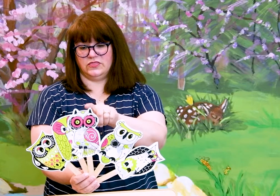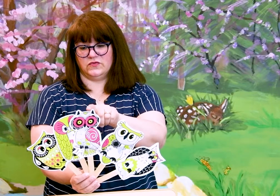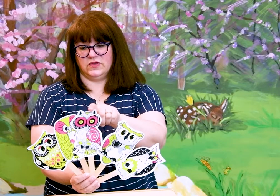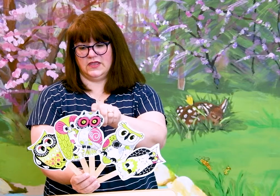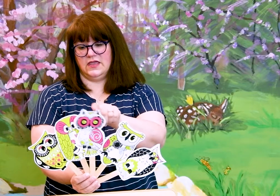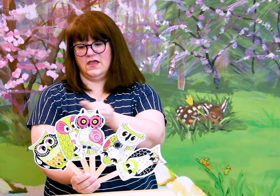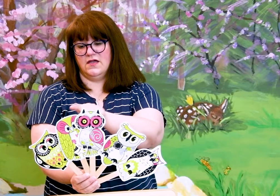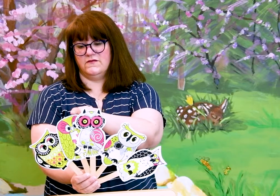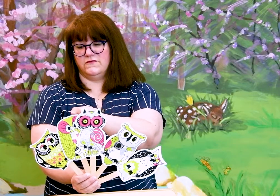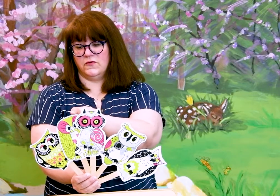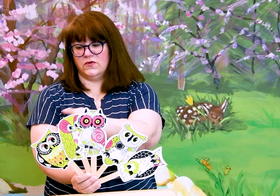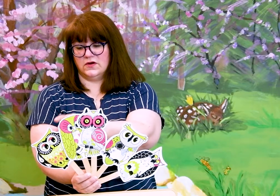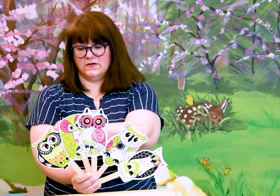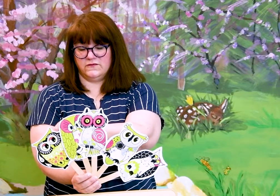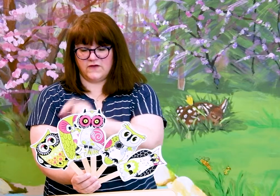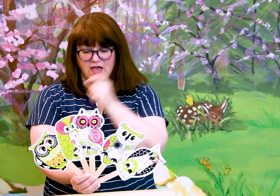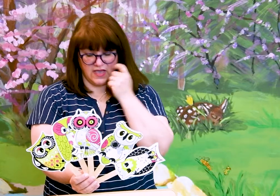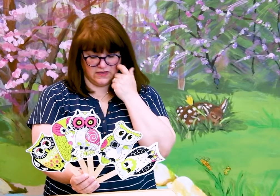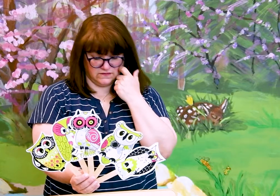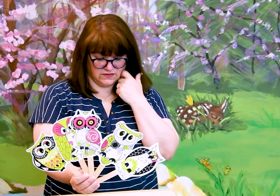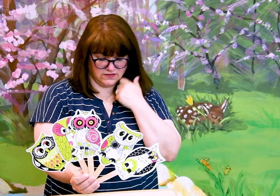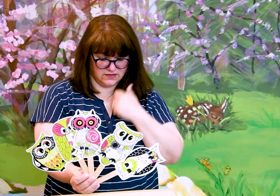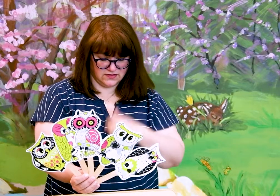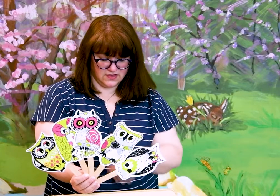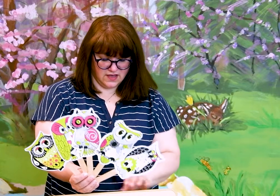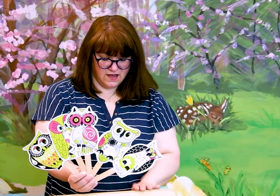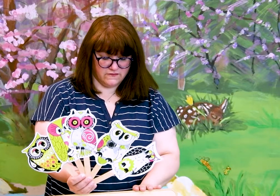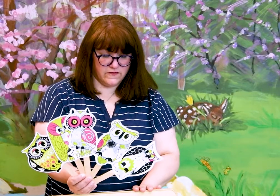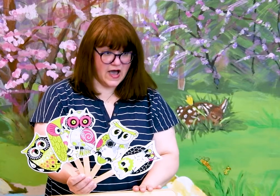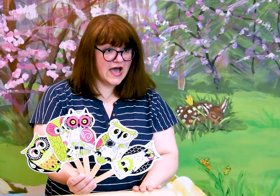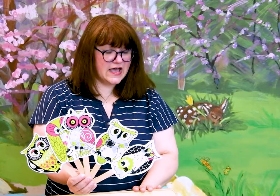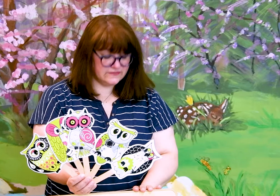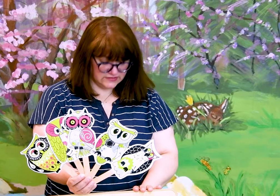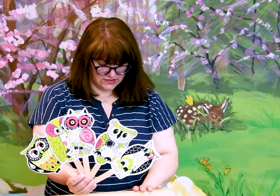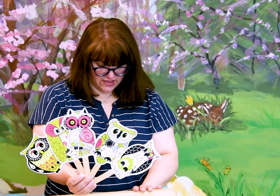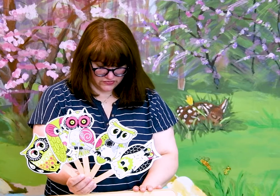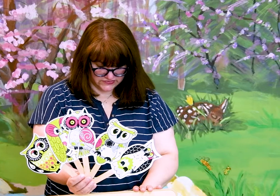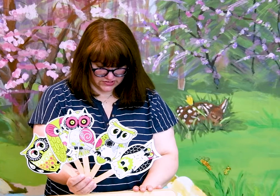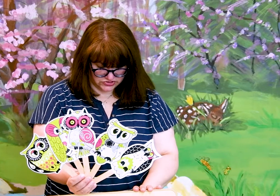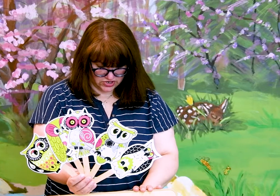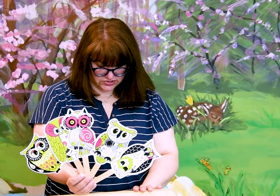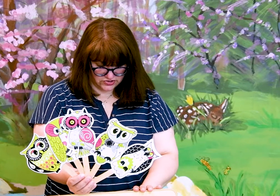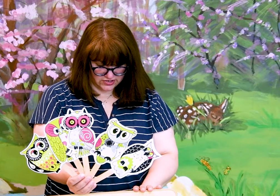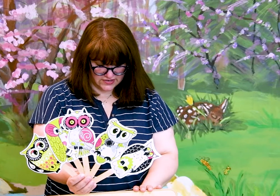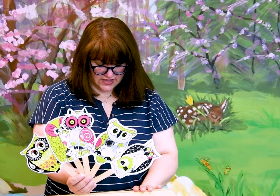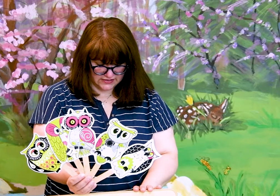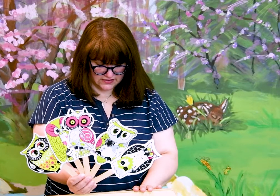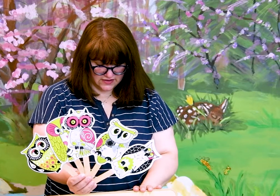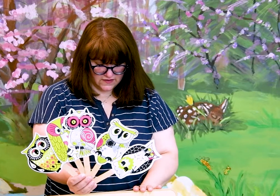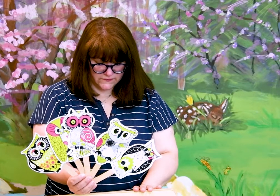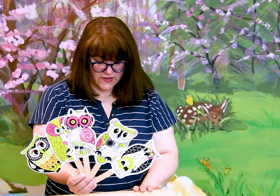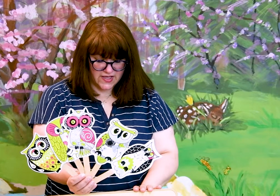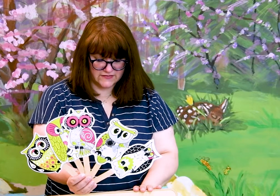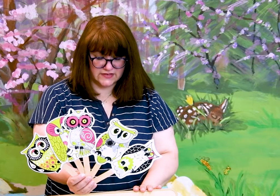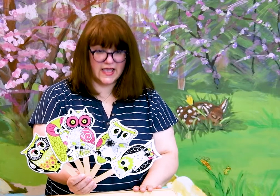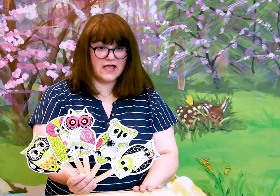three, four, five. Five little owls on a dark, dark night. Five little owls